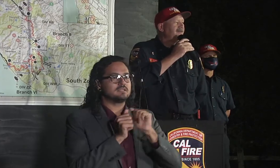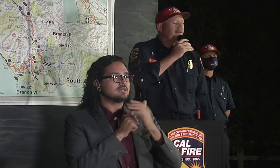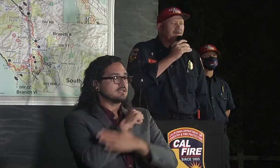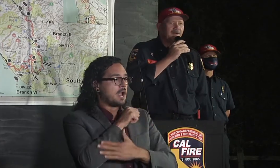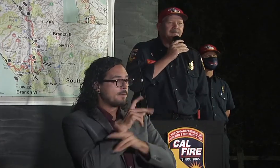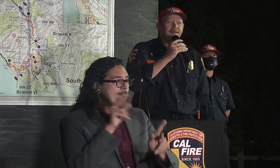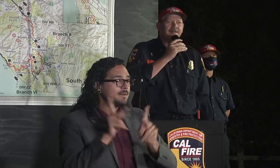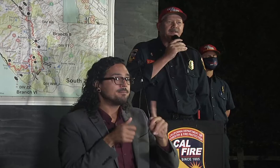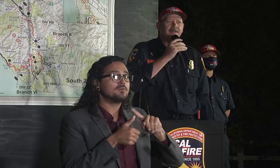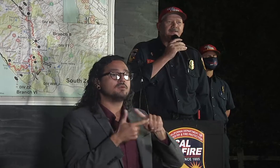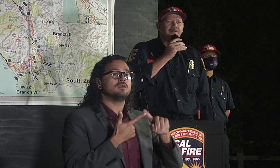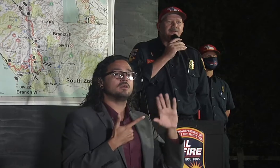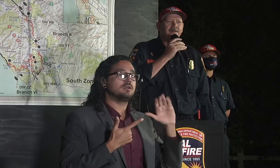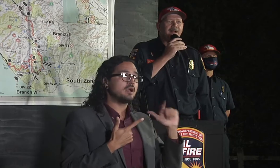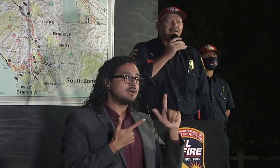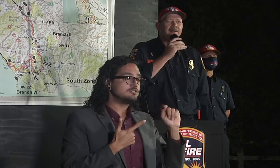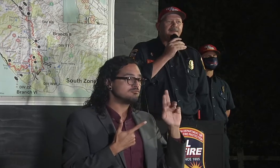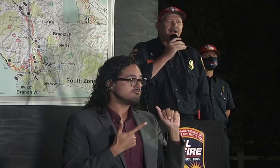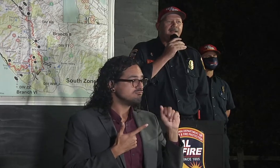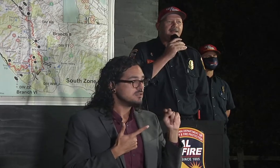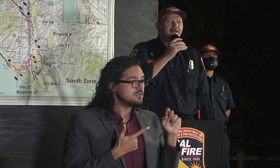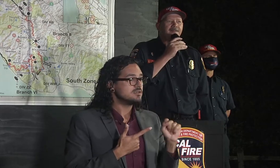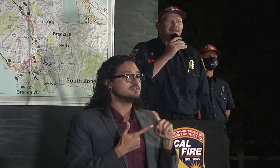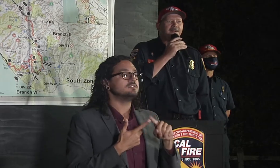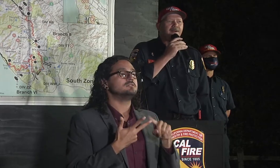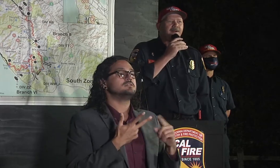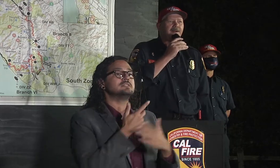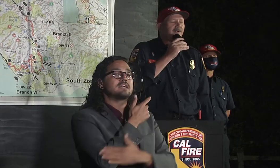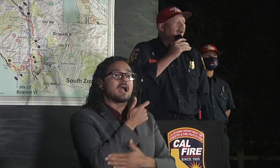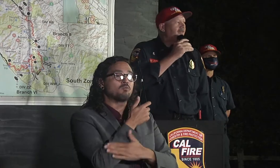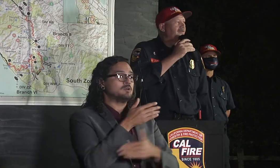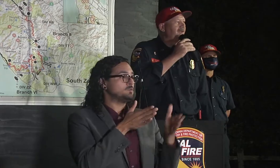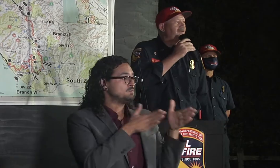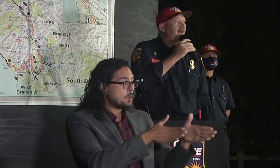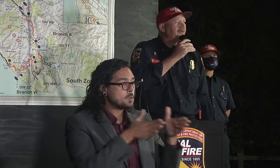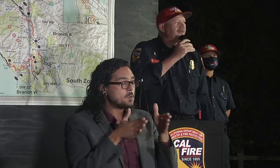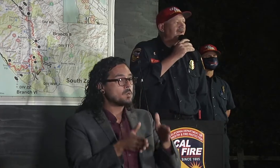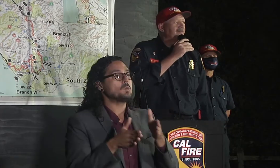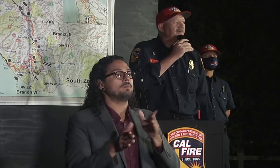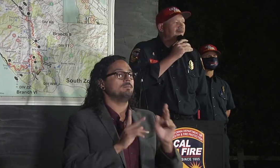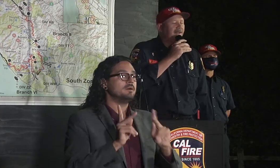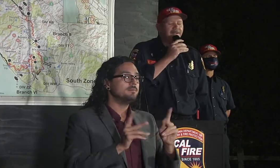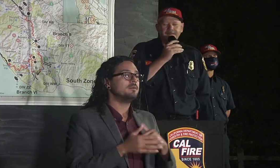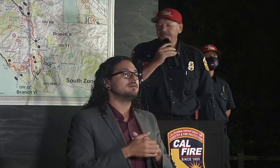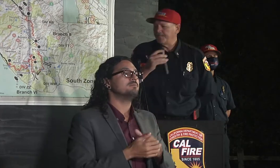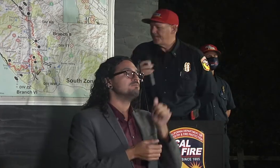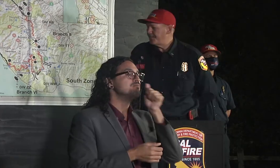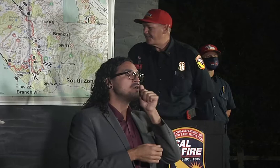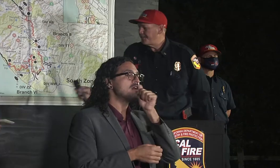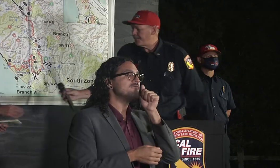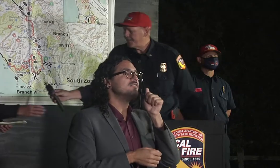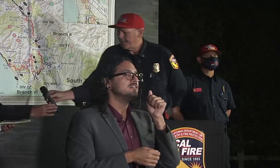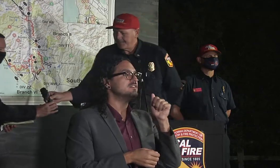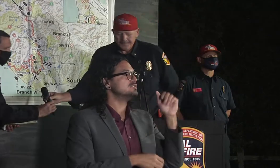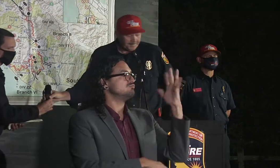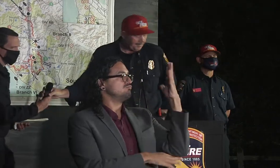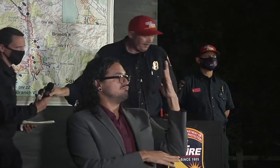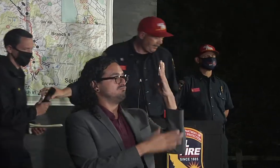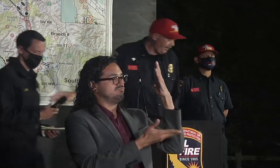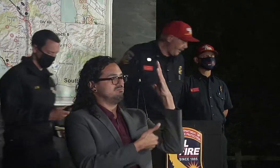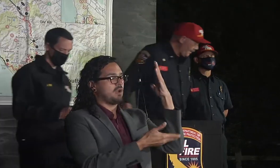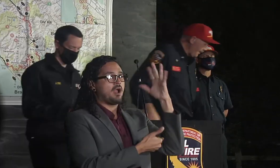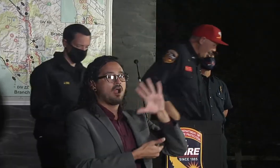the private timber companies to identify and secure all those safety hazards out there. Thank you.